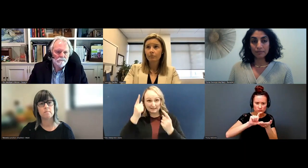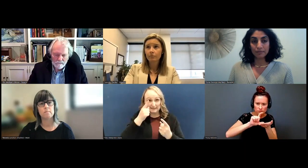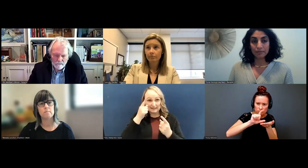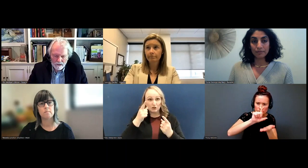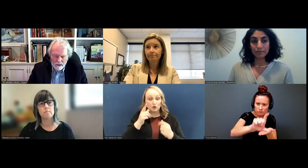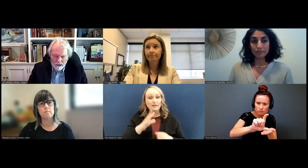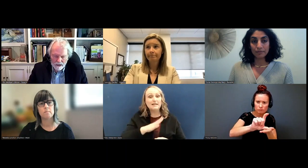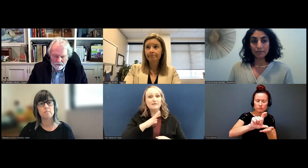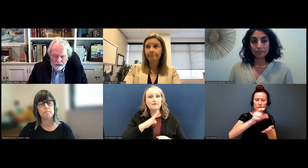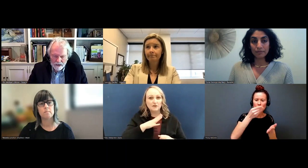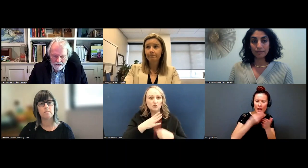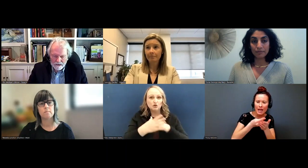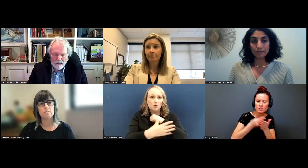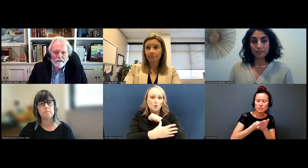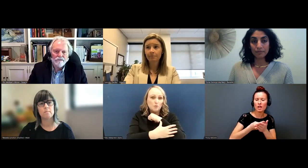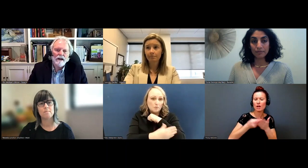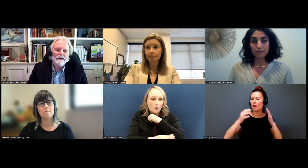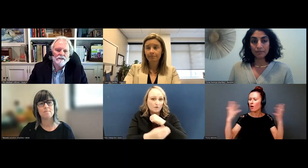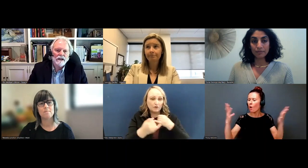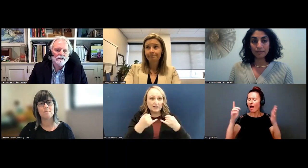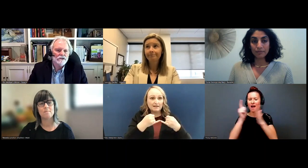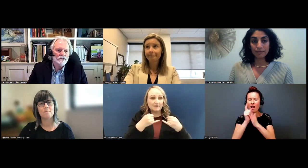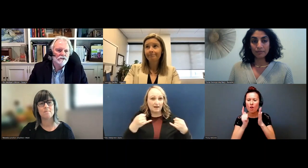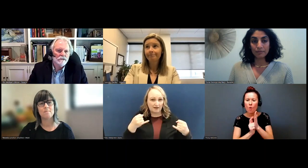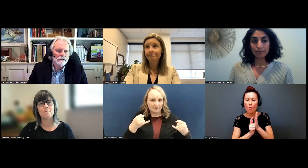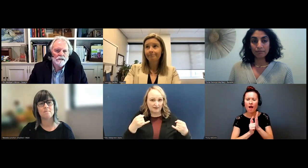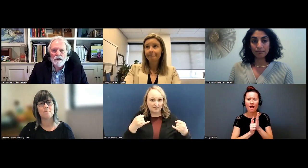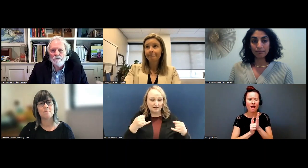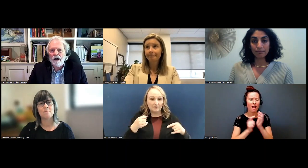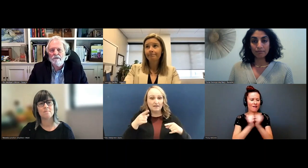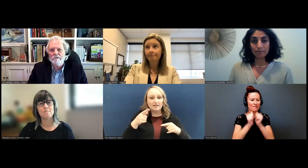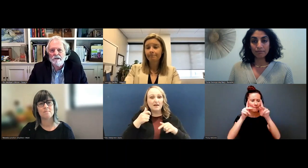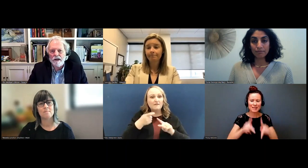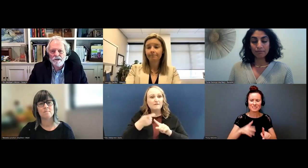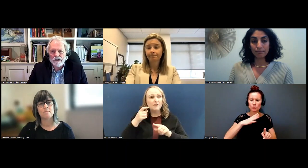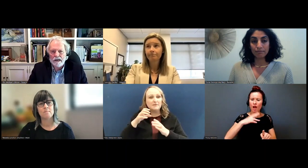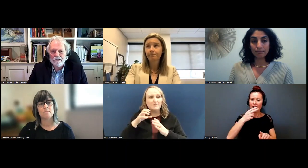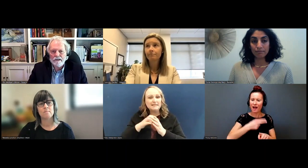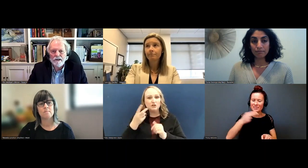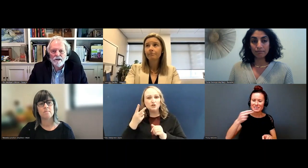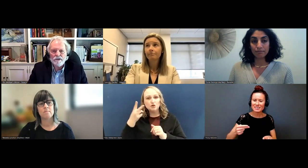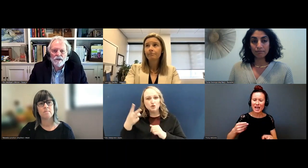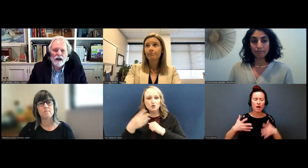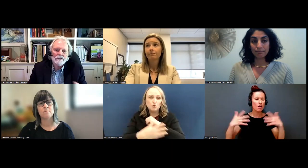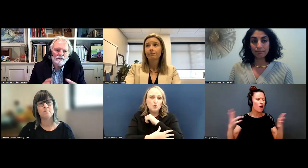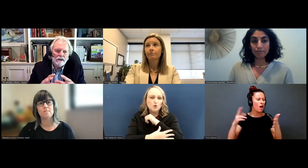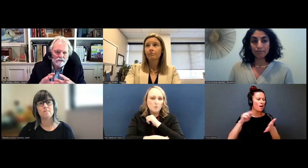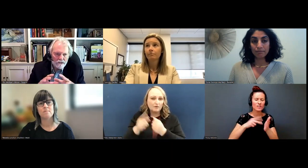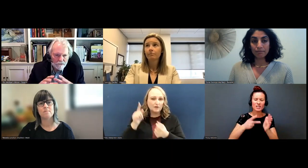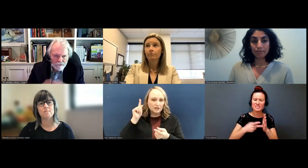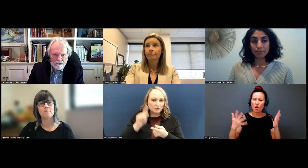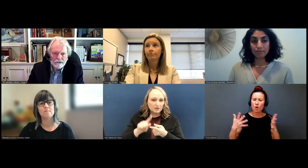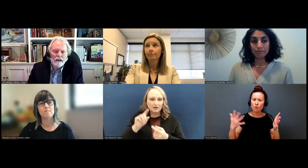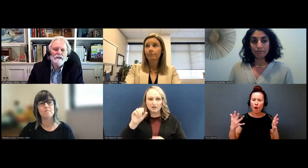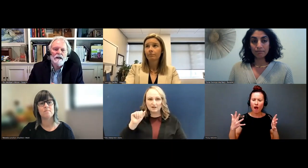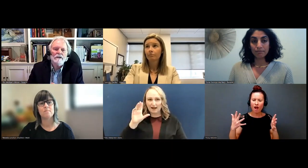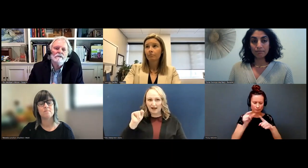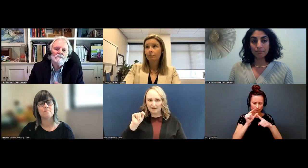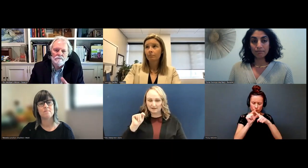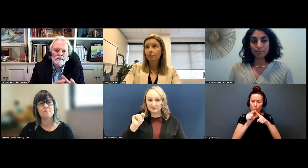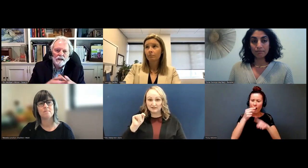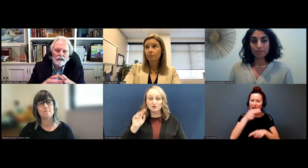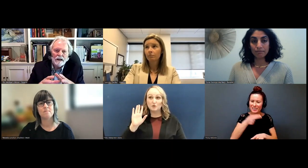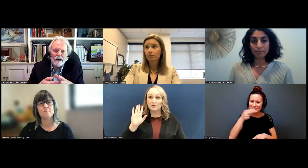line as stated and defined in Section 2 of the Poverty Reduction Act. So that's the first time